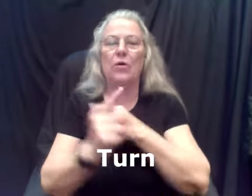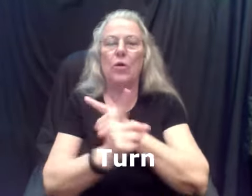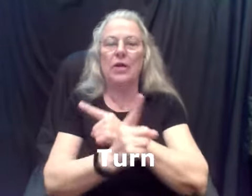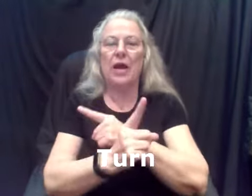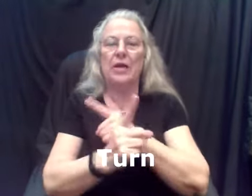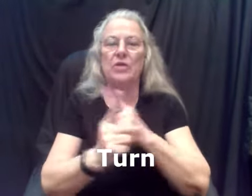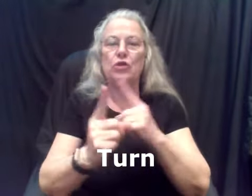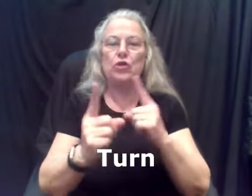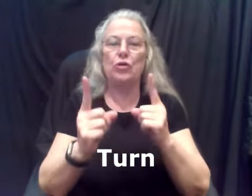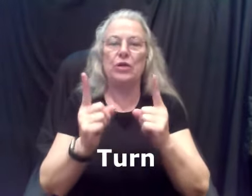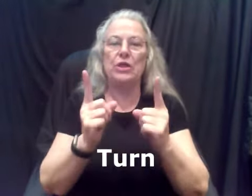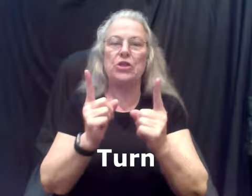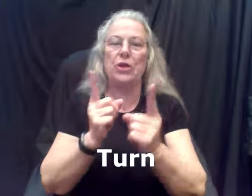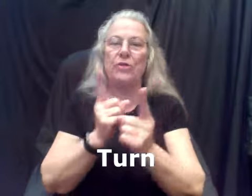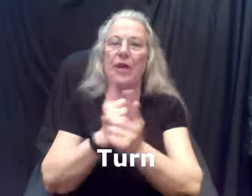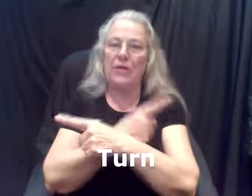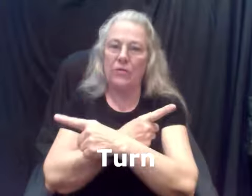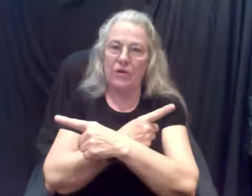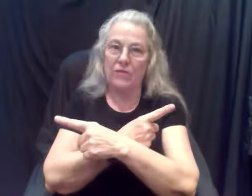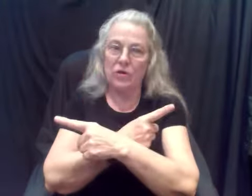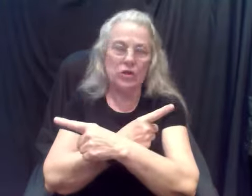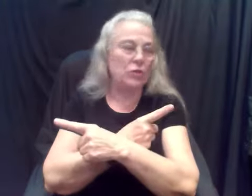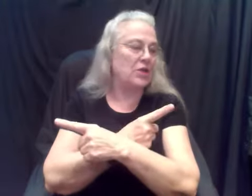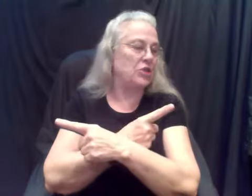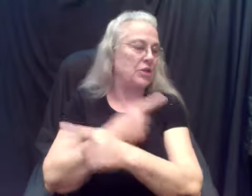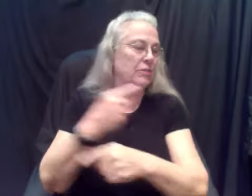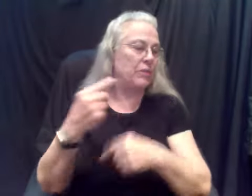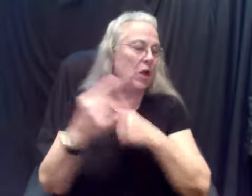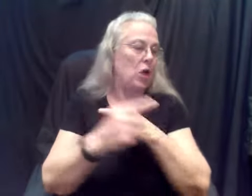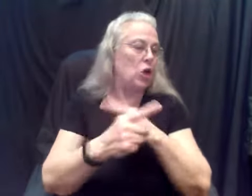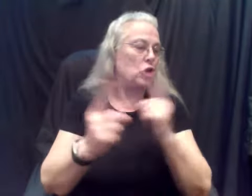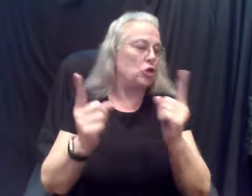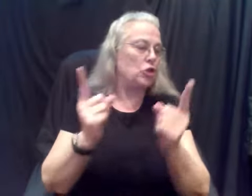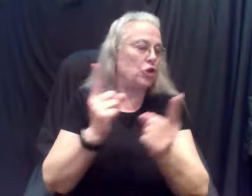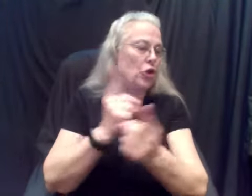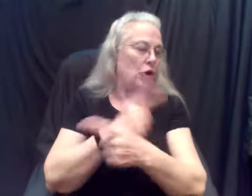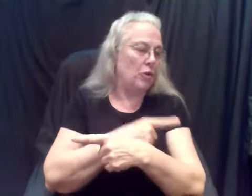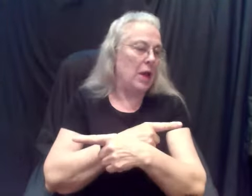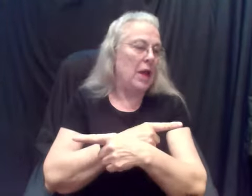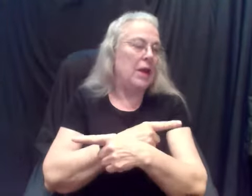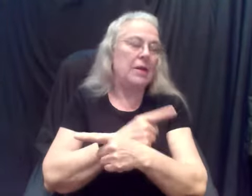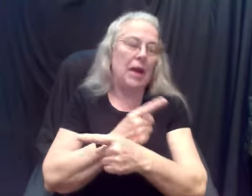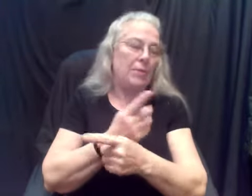to kind of circle each other and then reverse direction. Turn. Now,